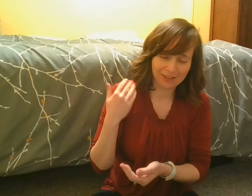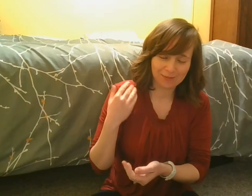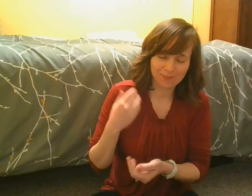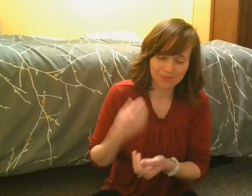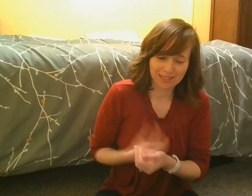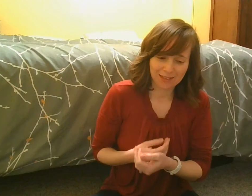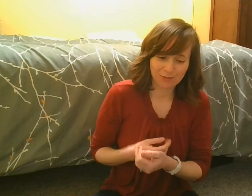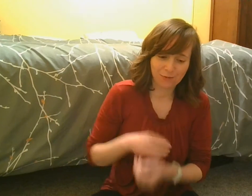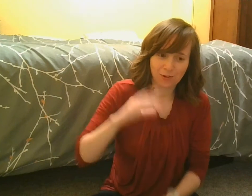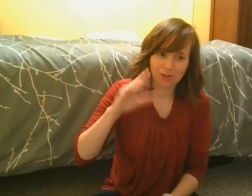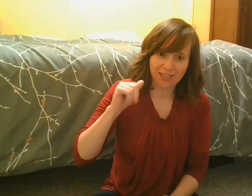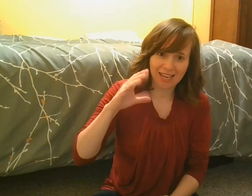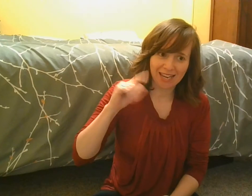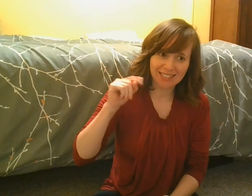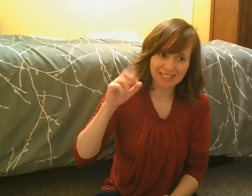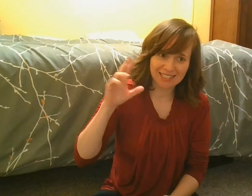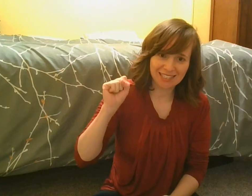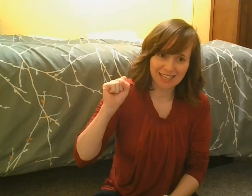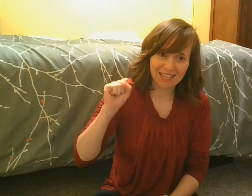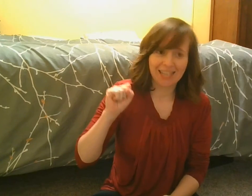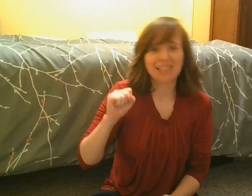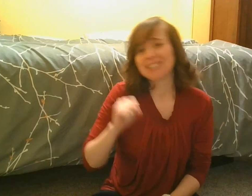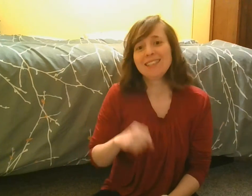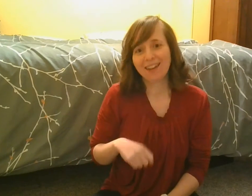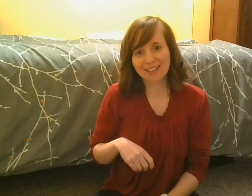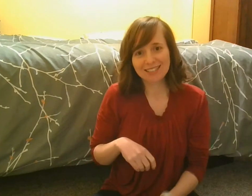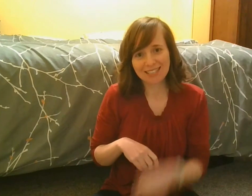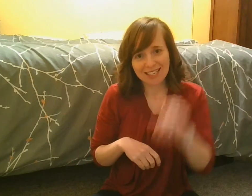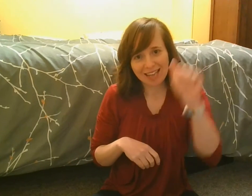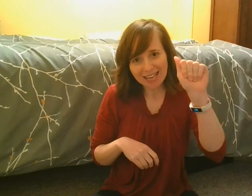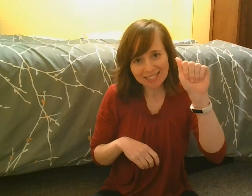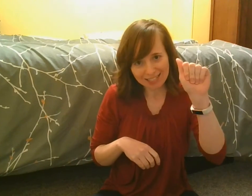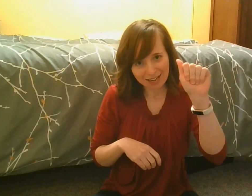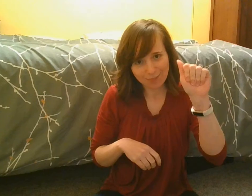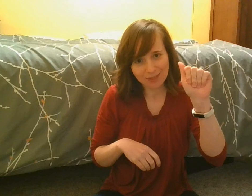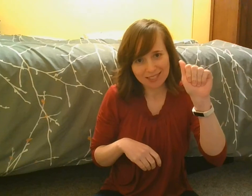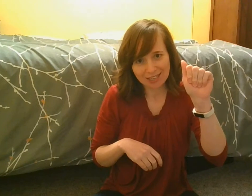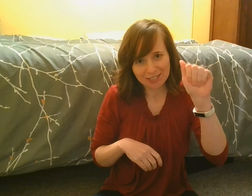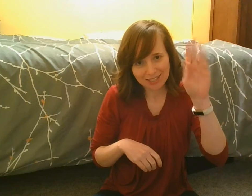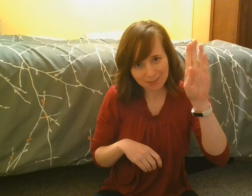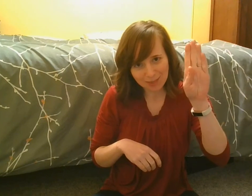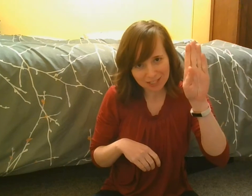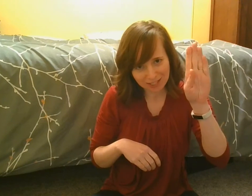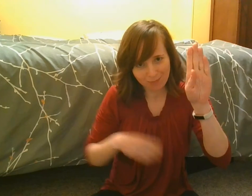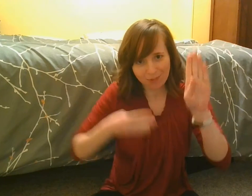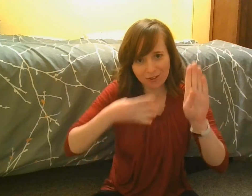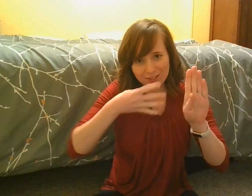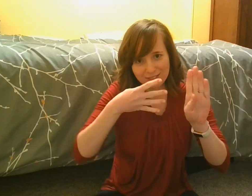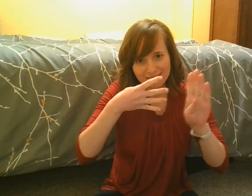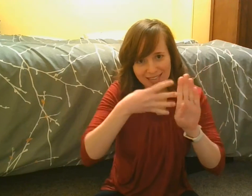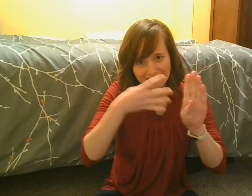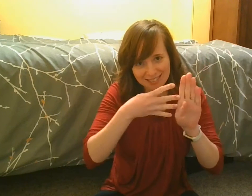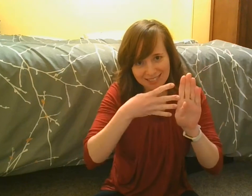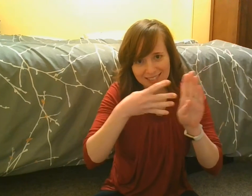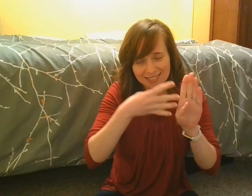time for cactus. It is not the A shape, it's actually the B shape for cactus this